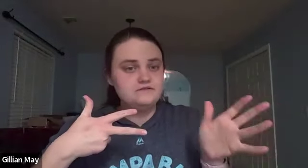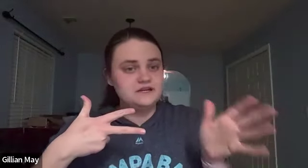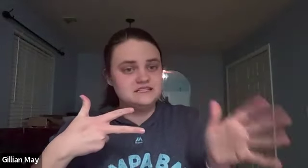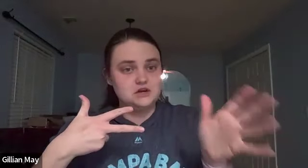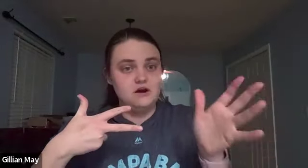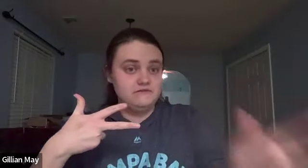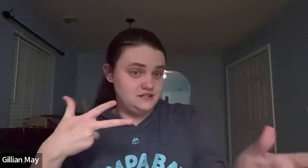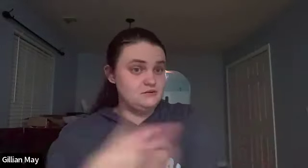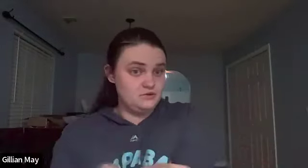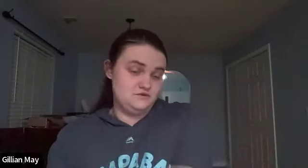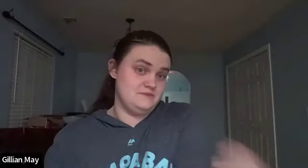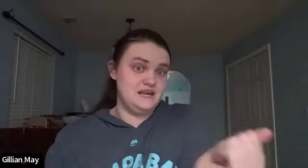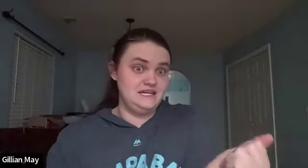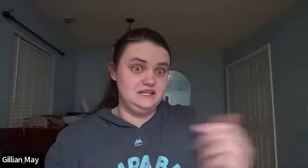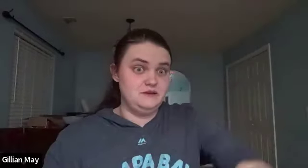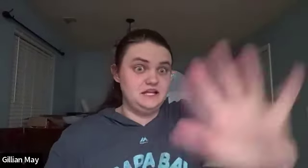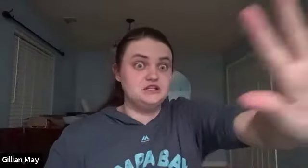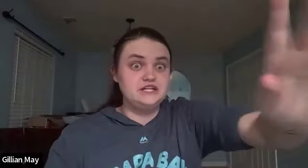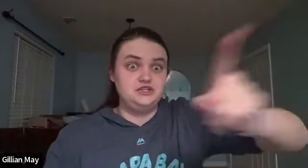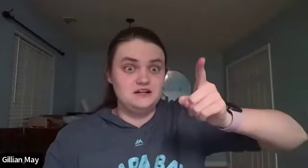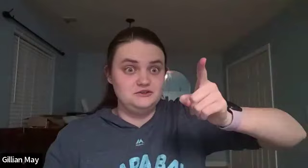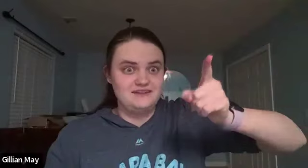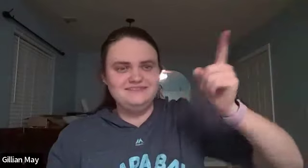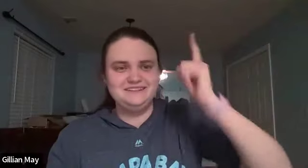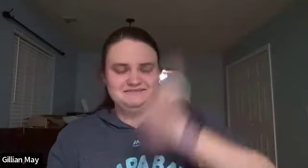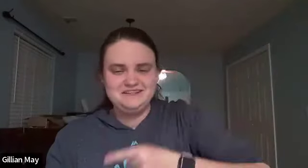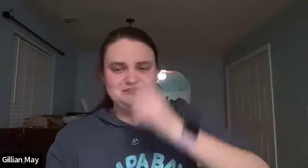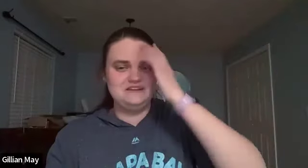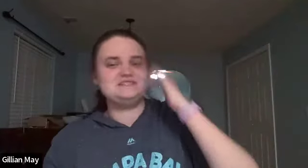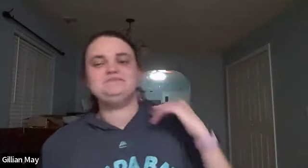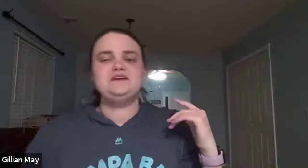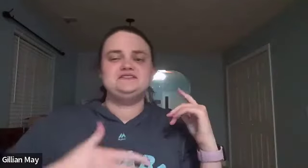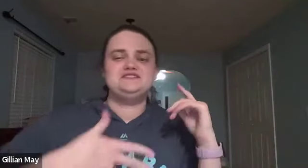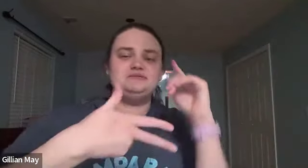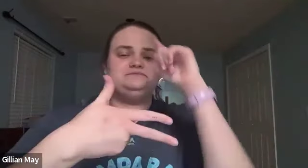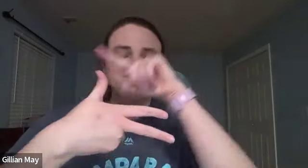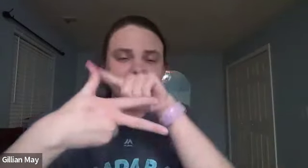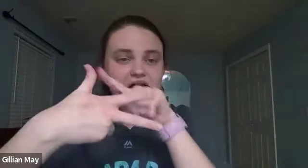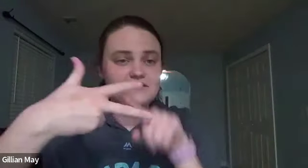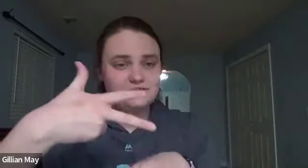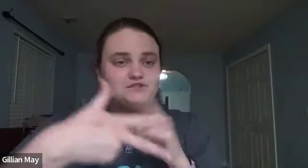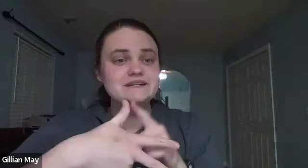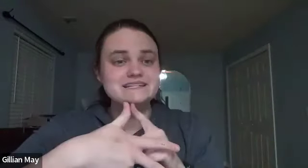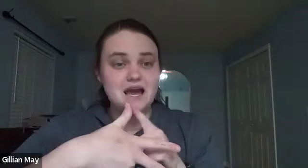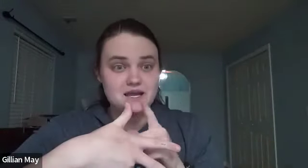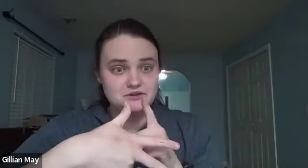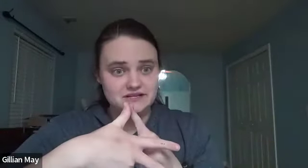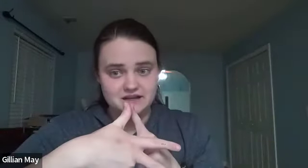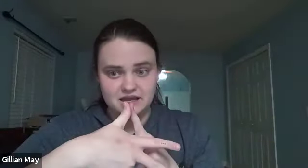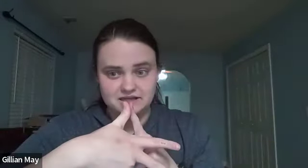forget to show y'all if I don't, which is why Miss Katie needed to be like, Gillian, do not do that. Do these. So the first one is I'm learning